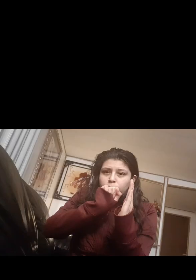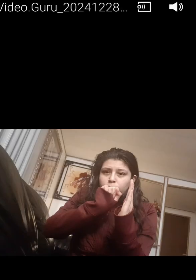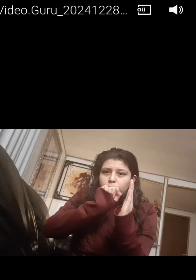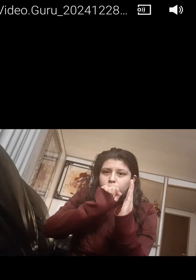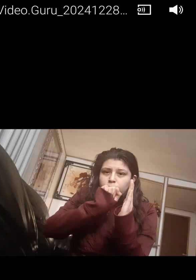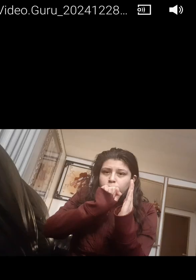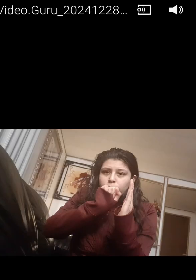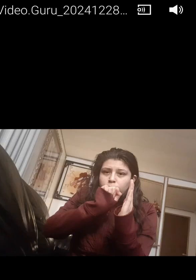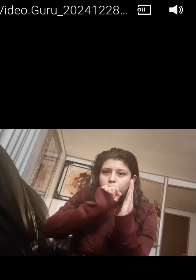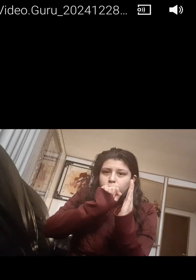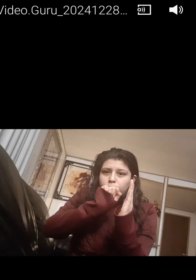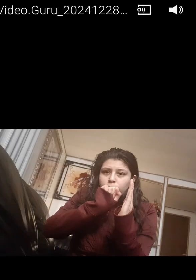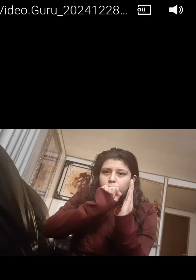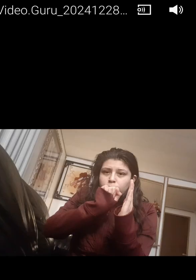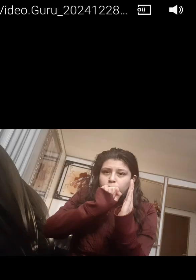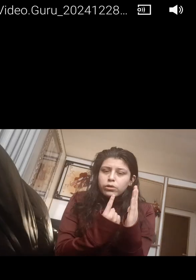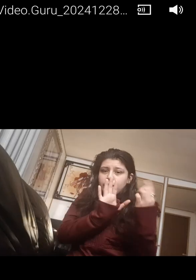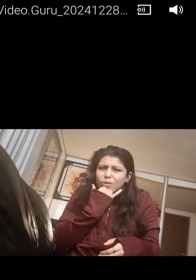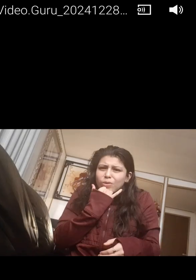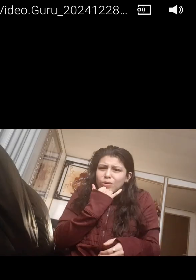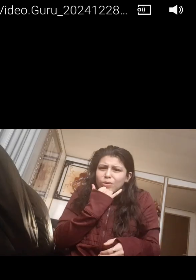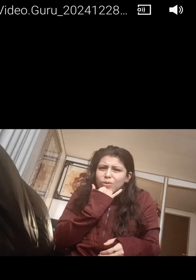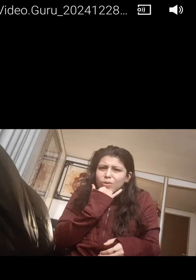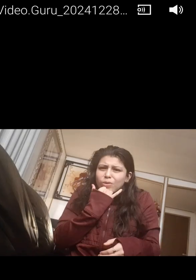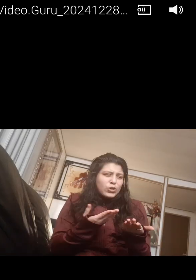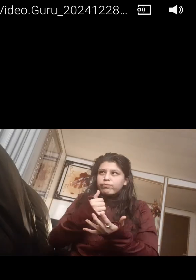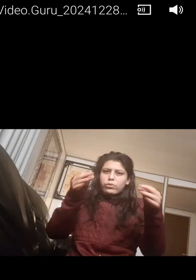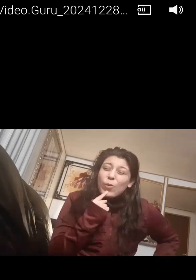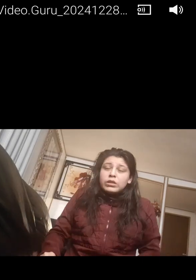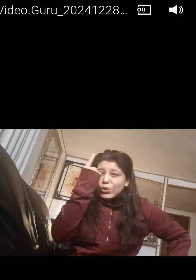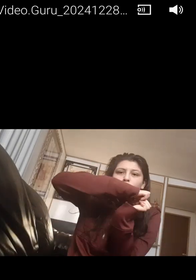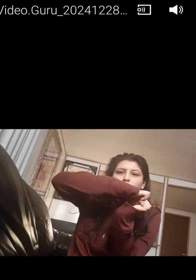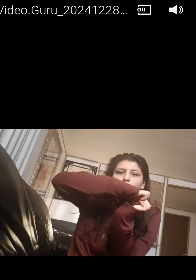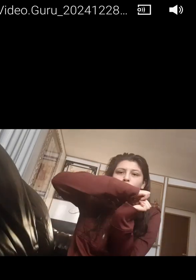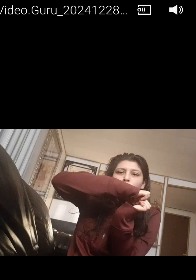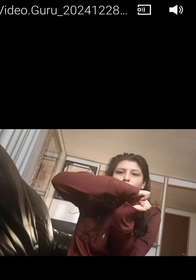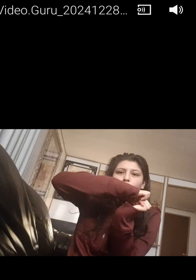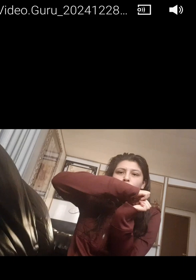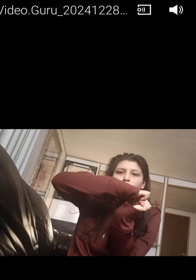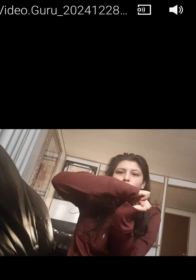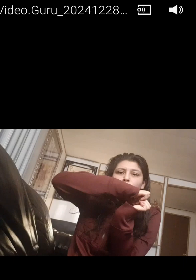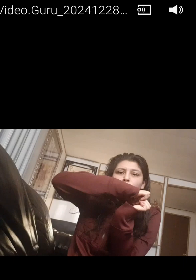a close distance if it doesn't